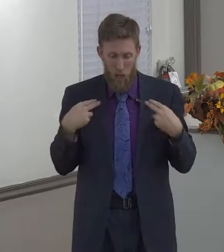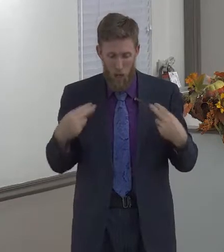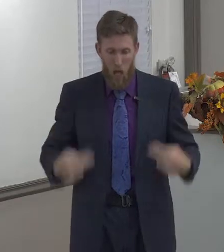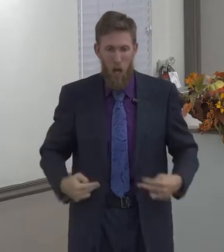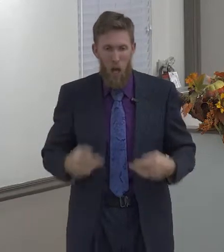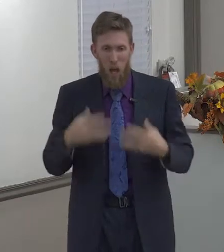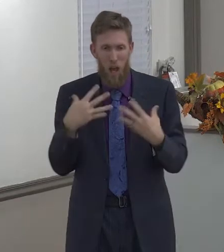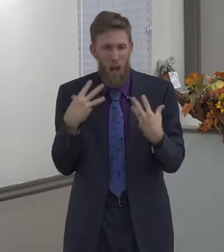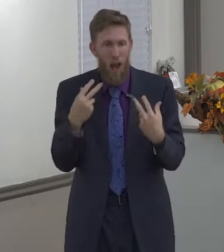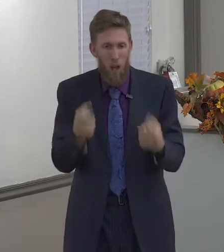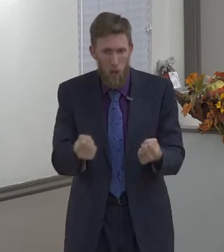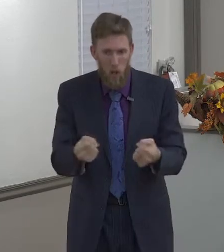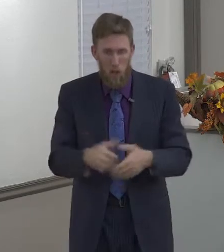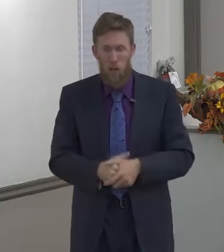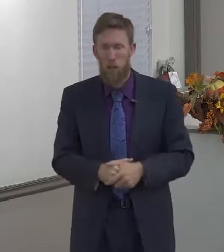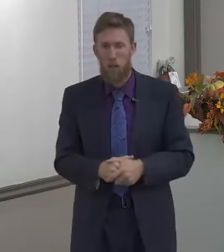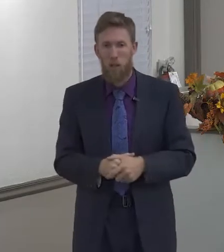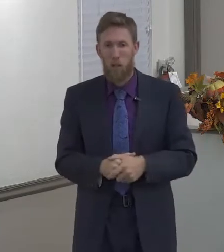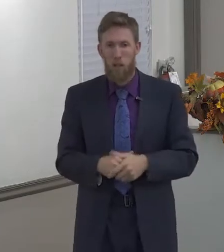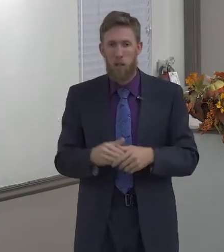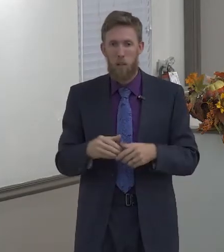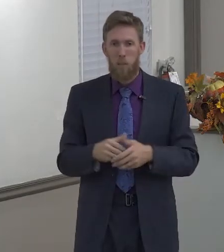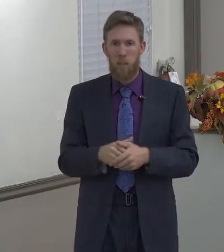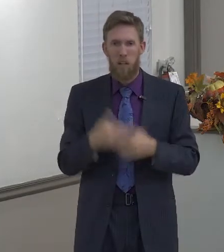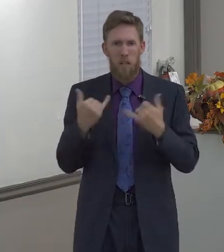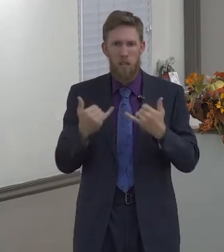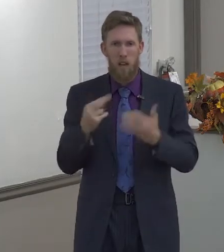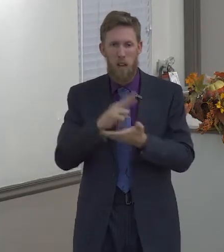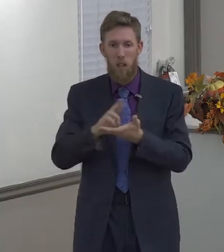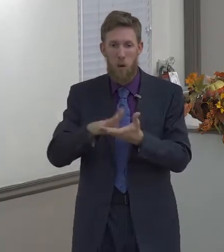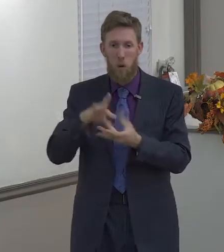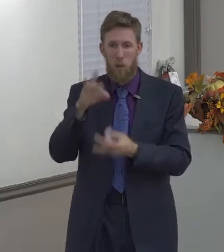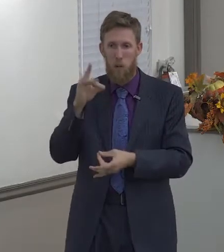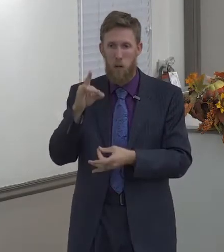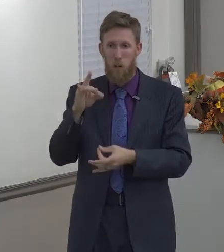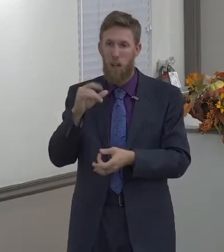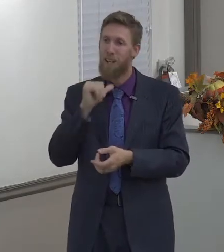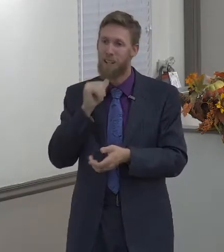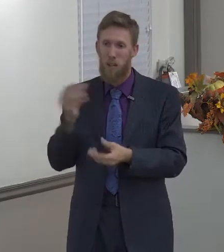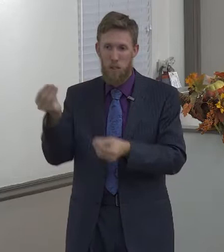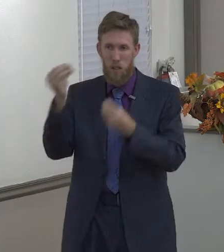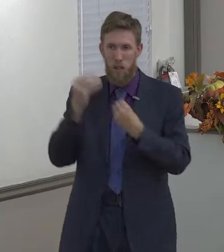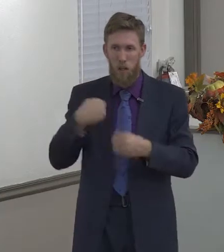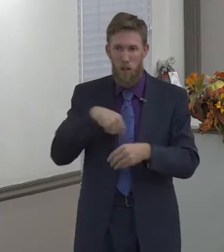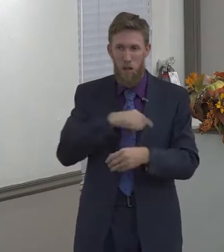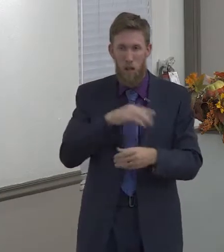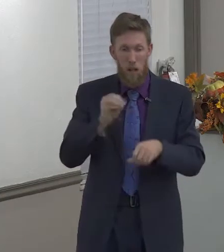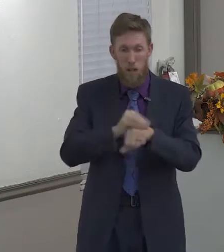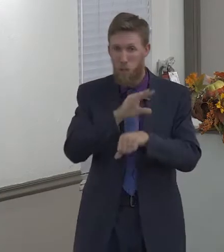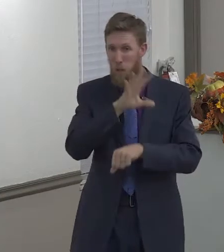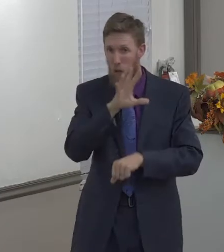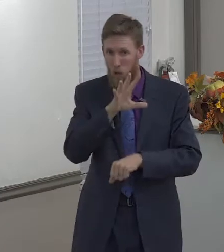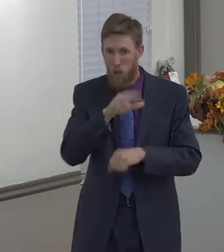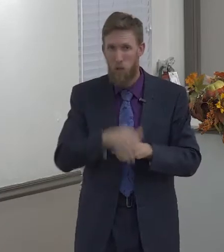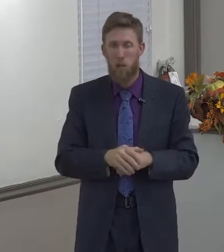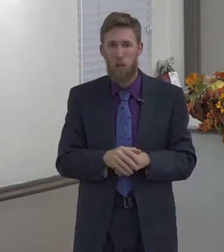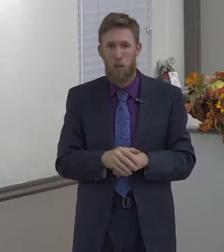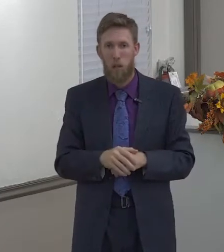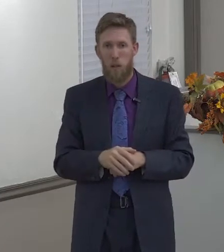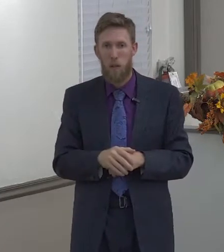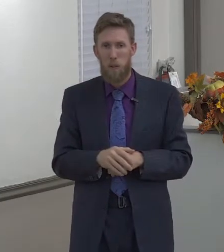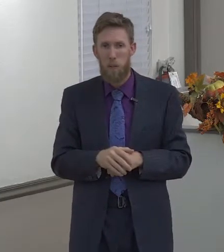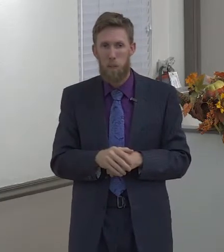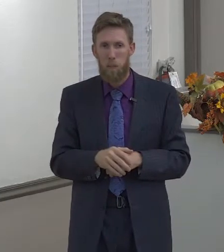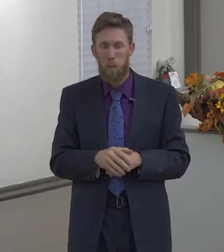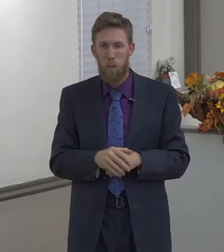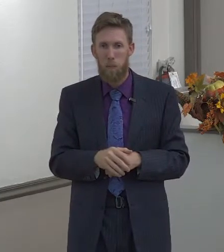demons. But there is a role that he does provide for us today, that he provides for the local New Testament church.